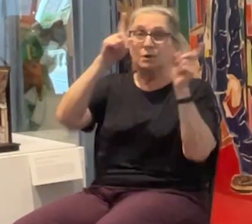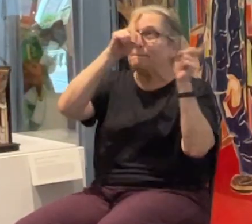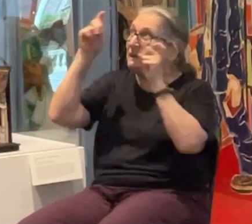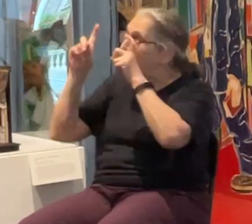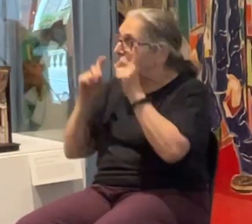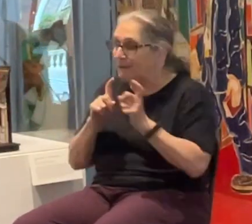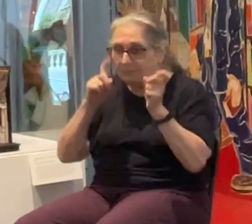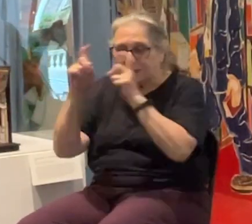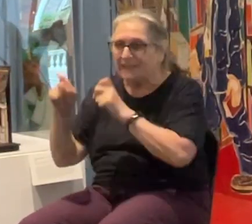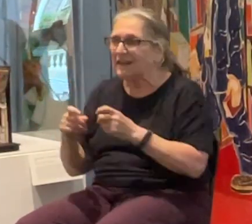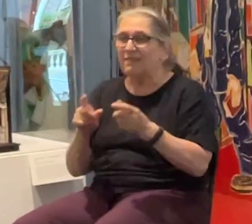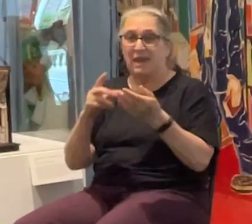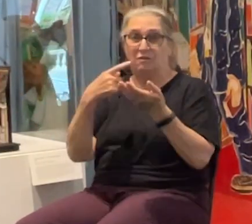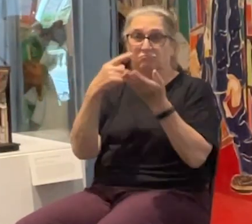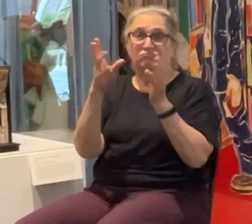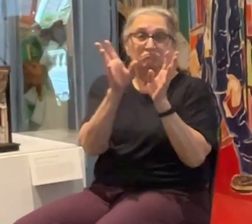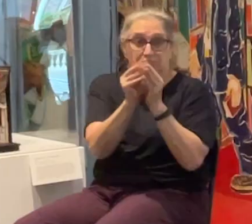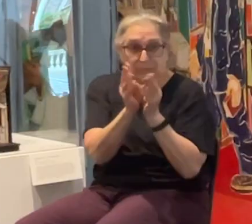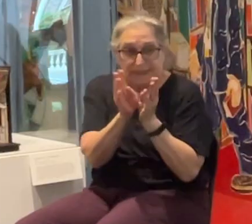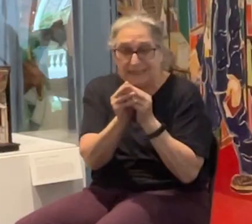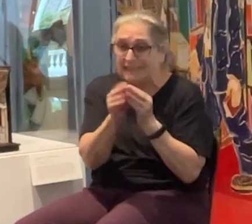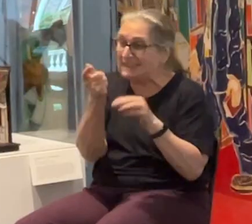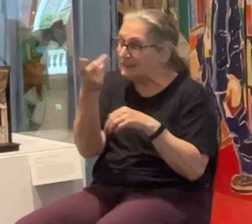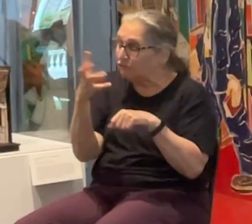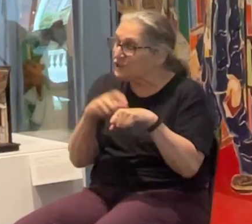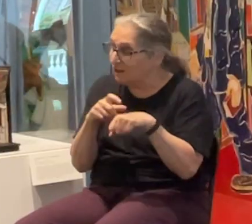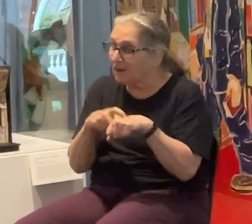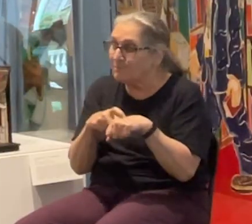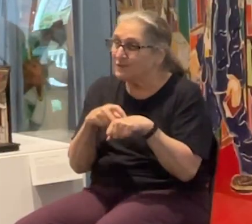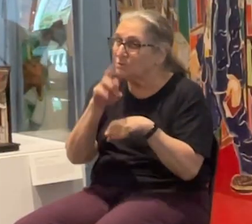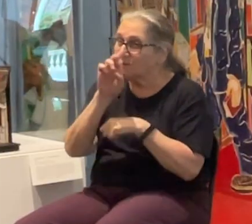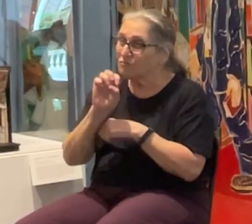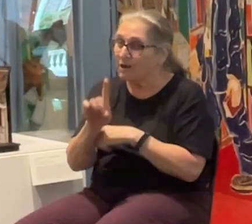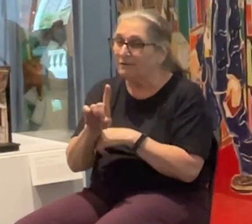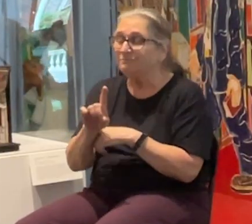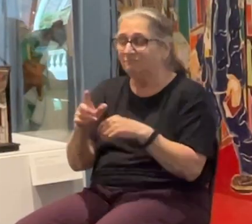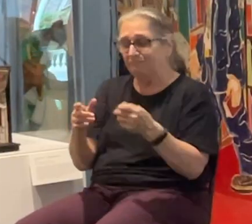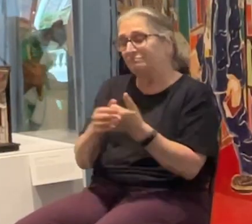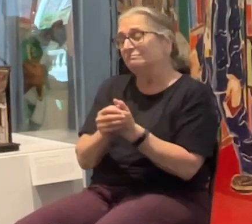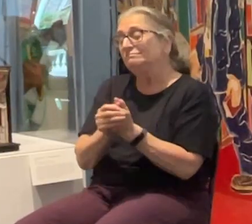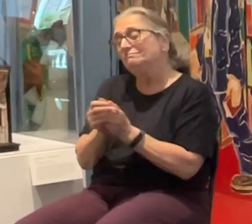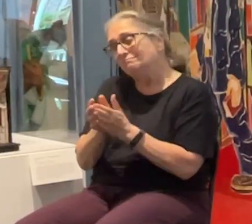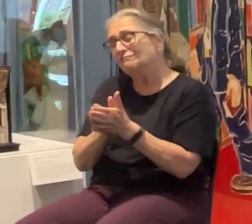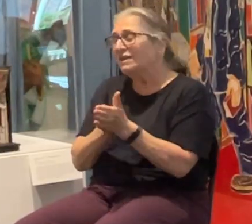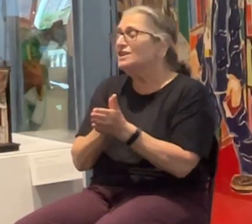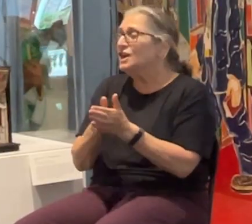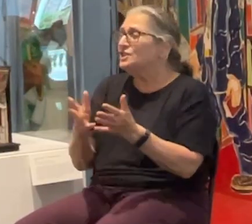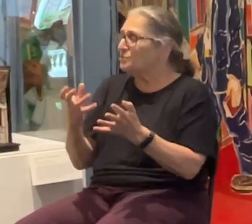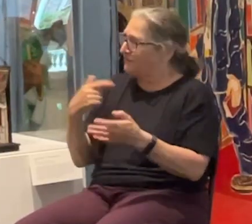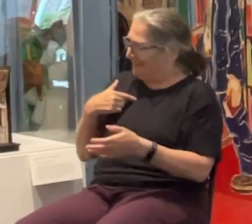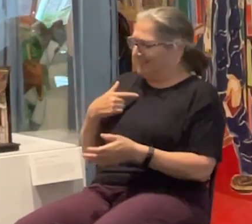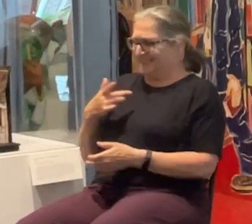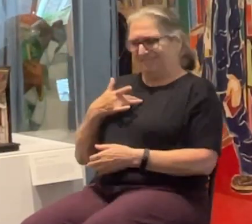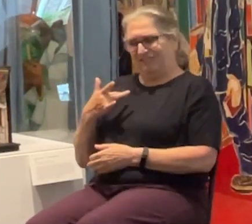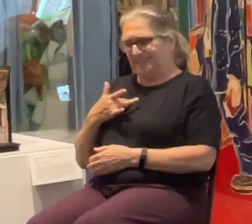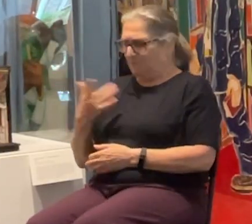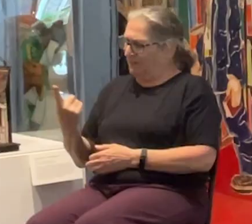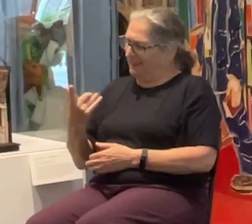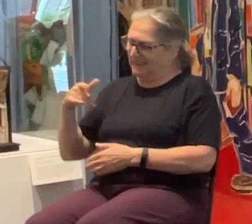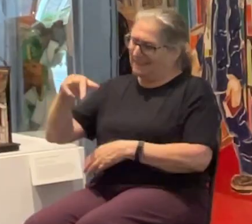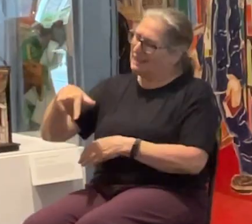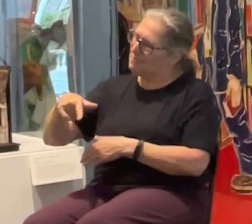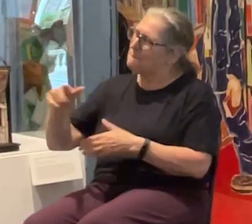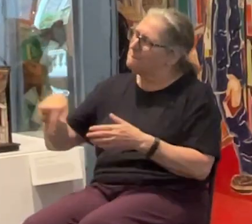of met with him over several times. And we talked about this idea that we had to kind of put something more in the middle. So we talked about some of the